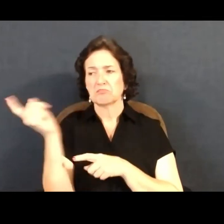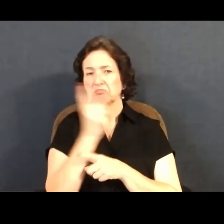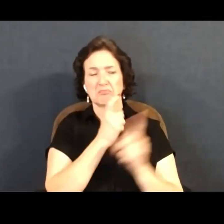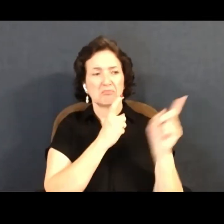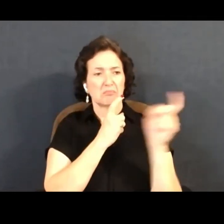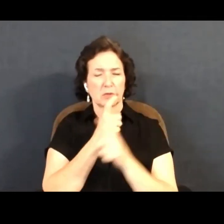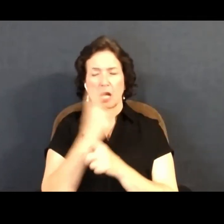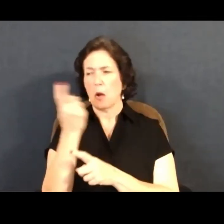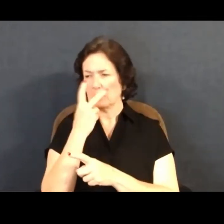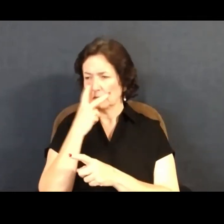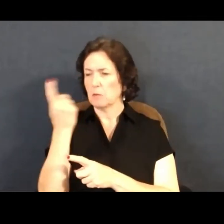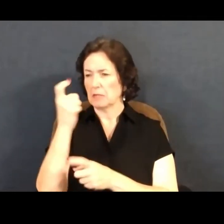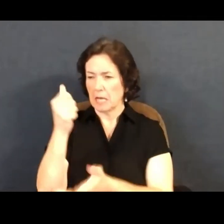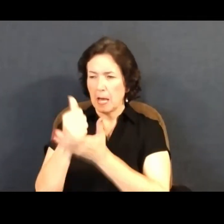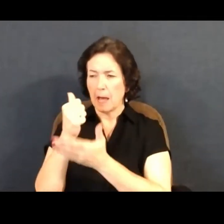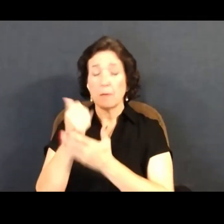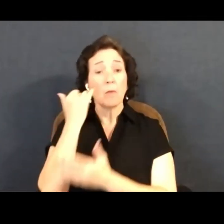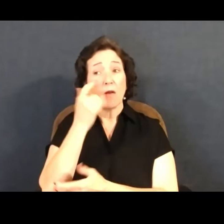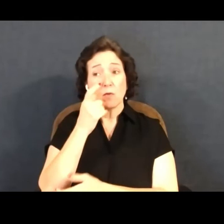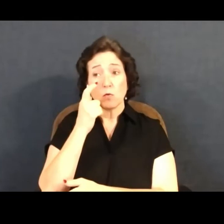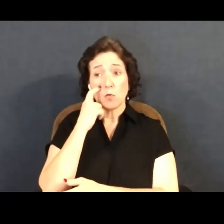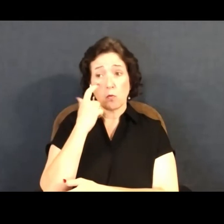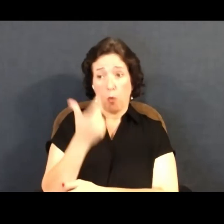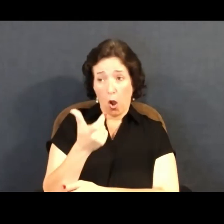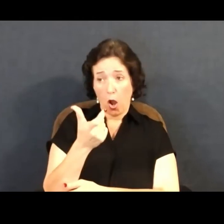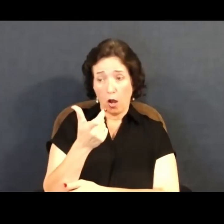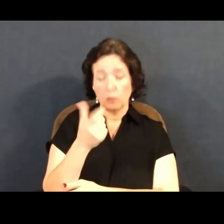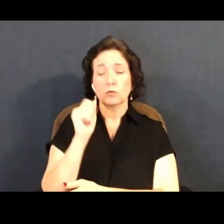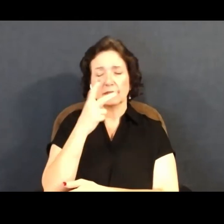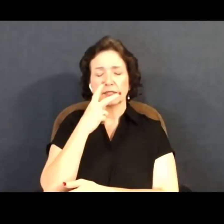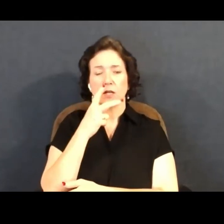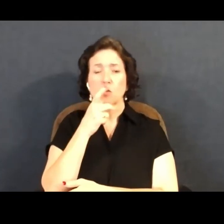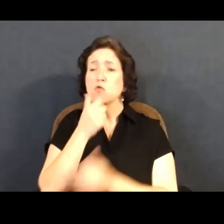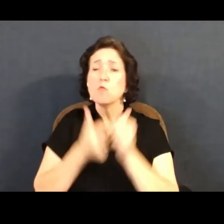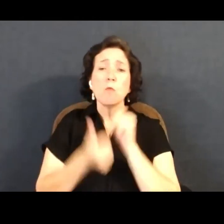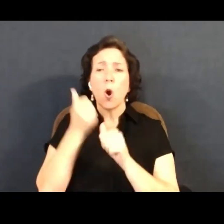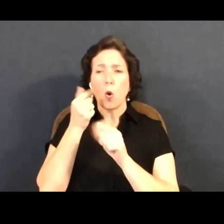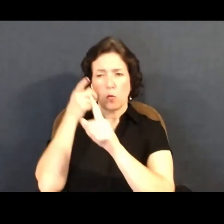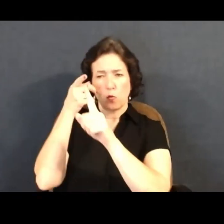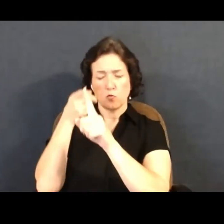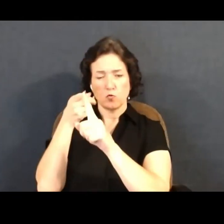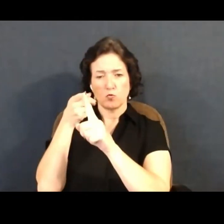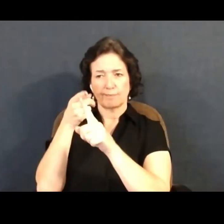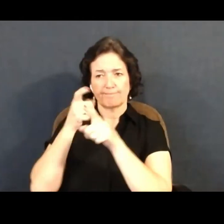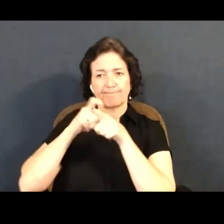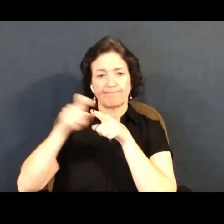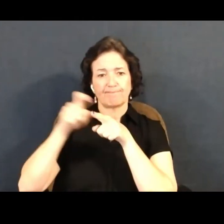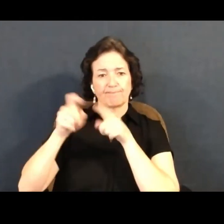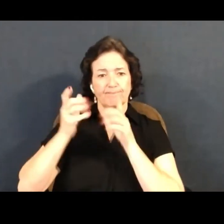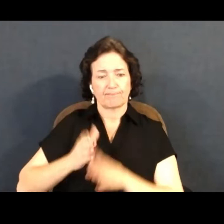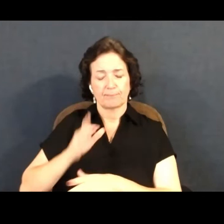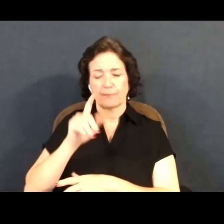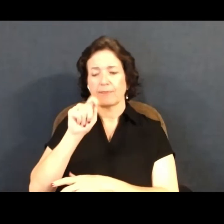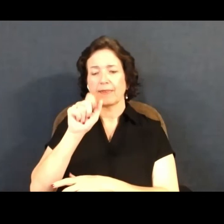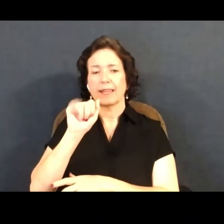that needed help if you watched. And the person that he watched most was the tailor. Now that tailor